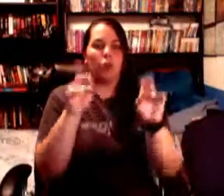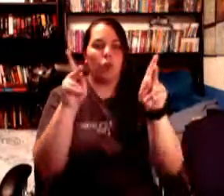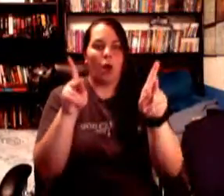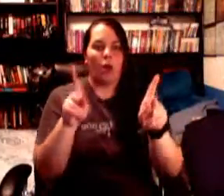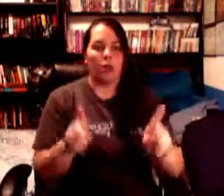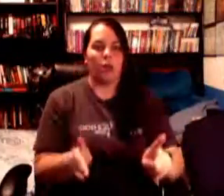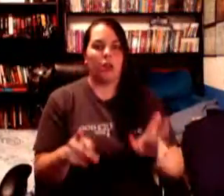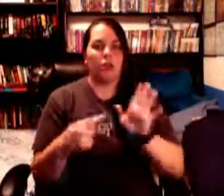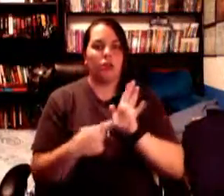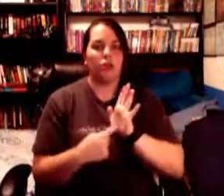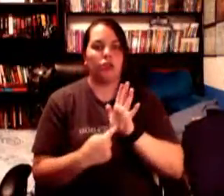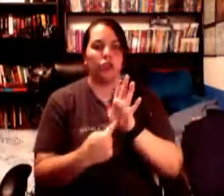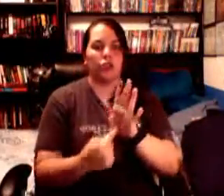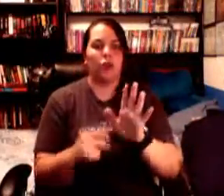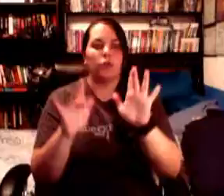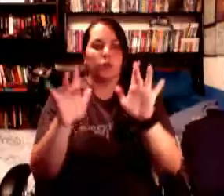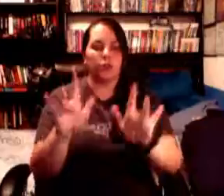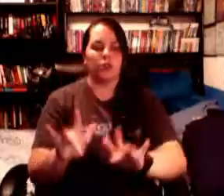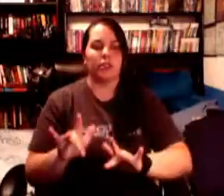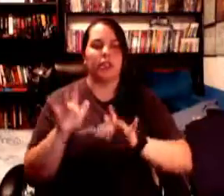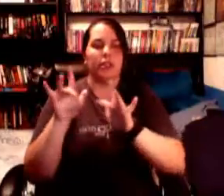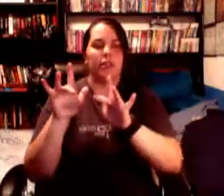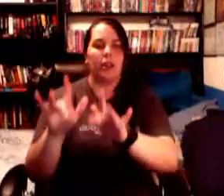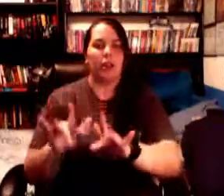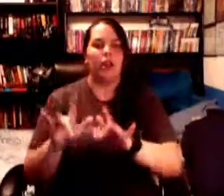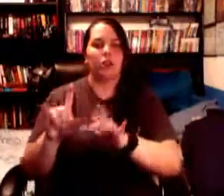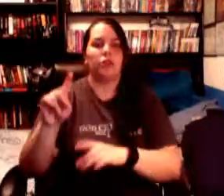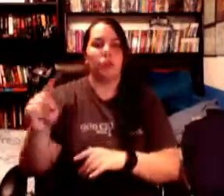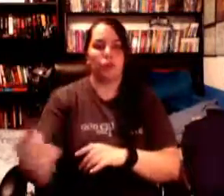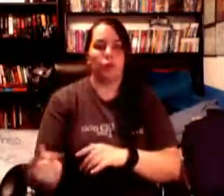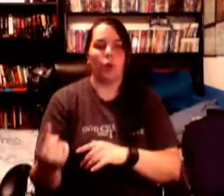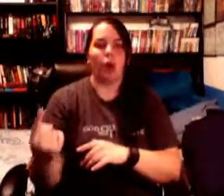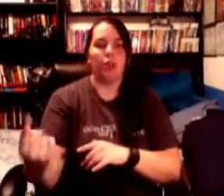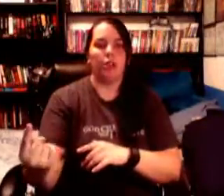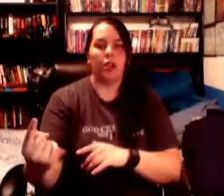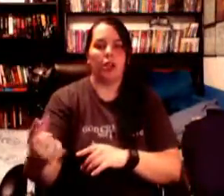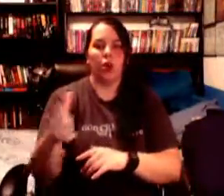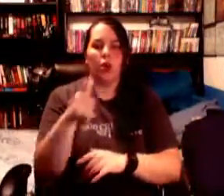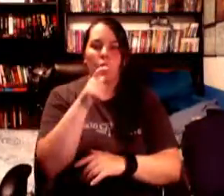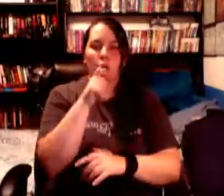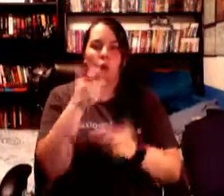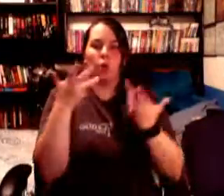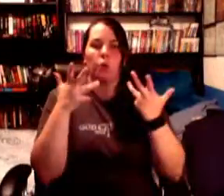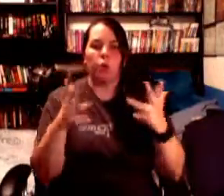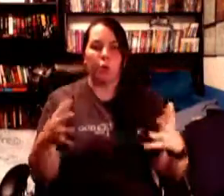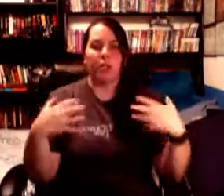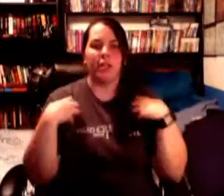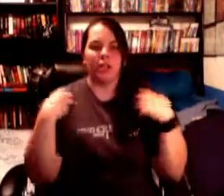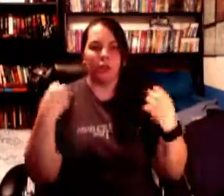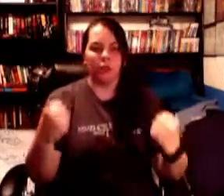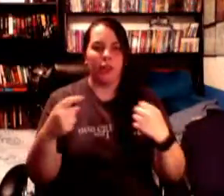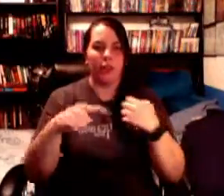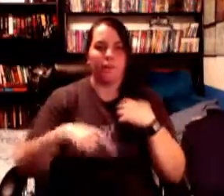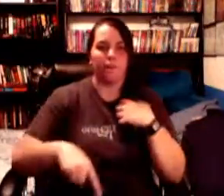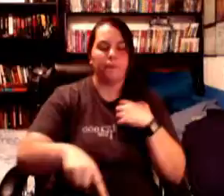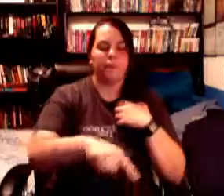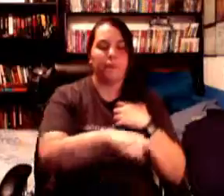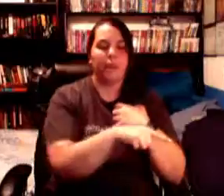No one showed mercy to the one who had healed them.